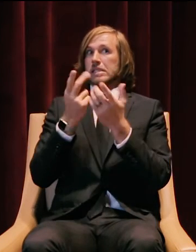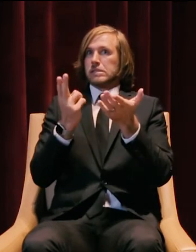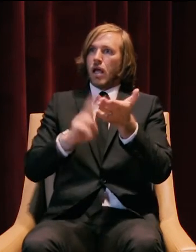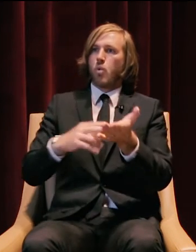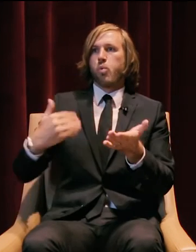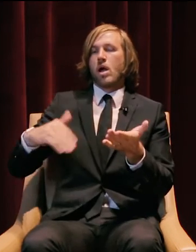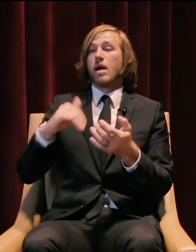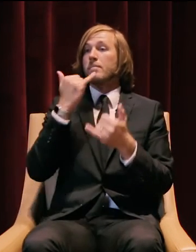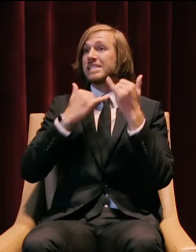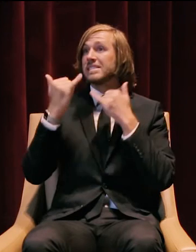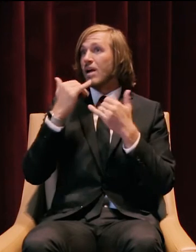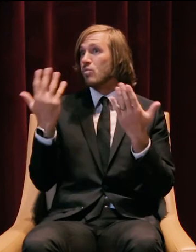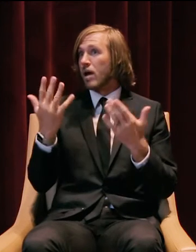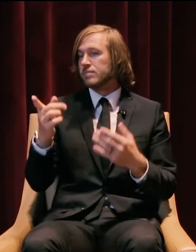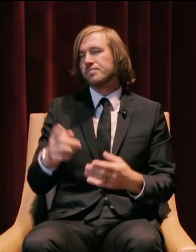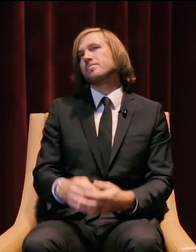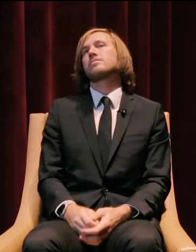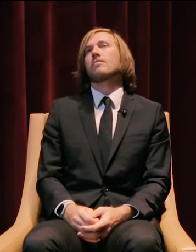The mistakes are,